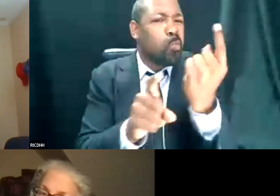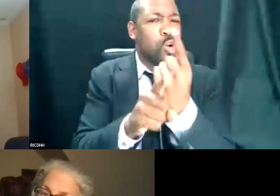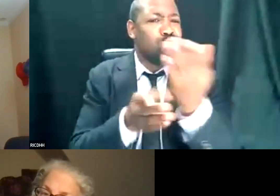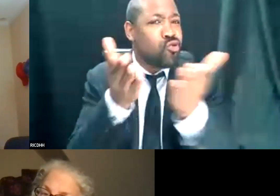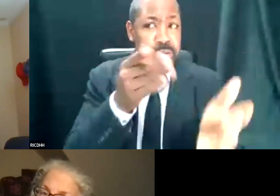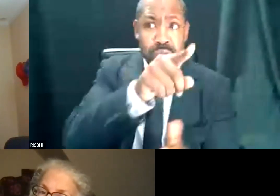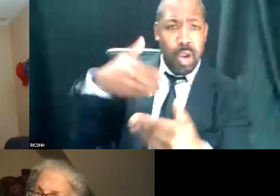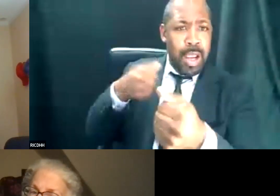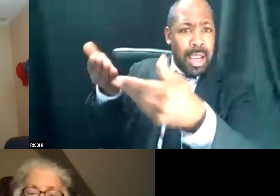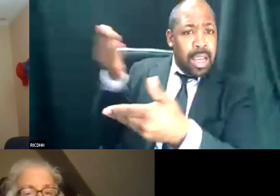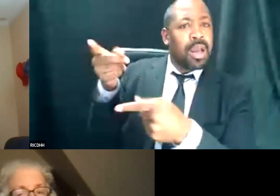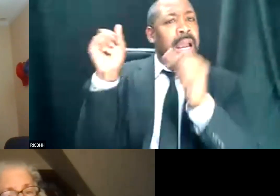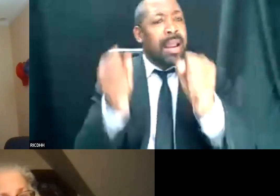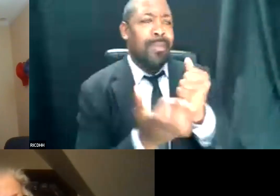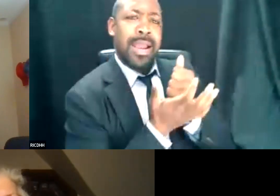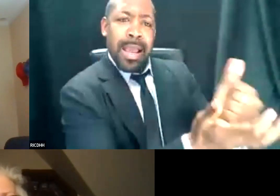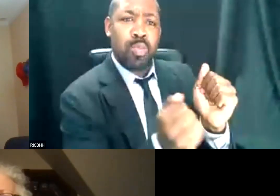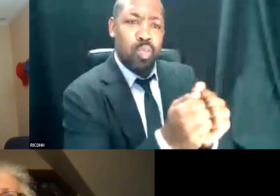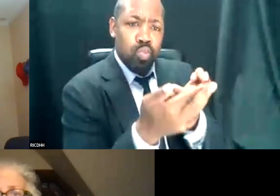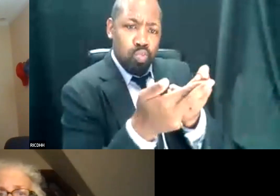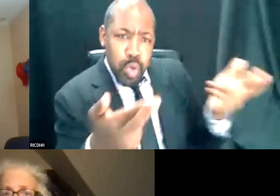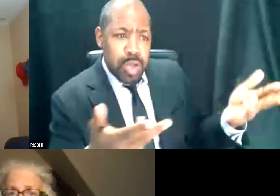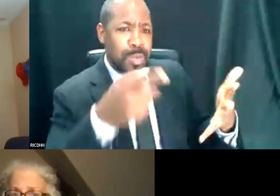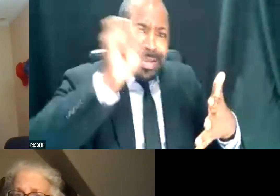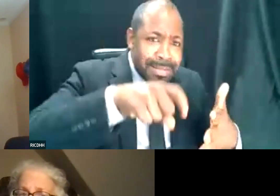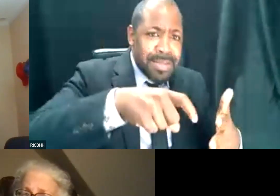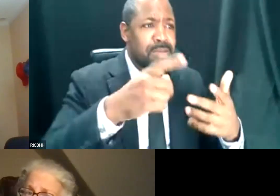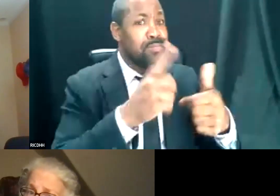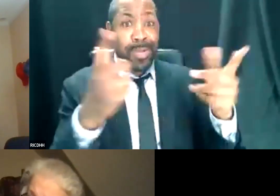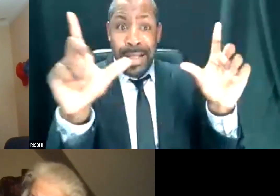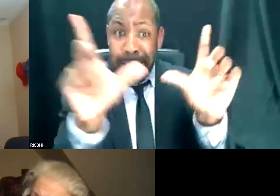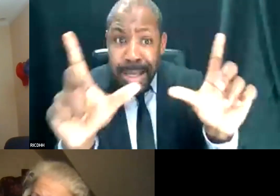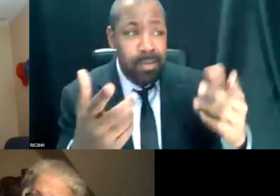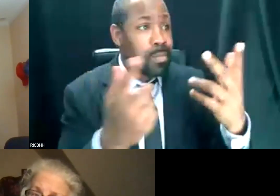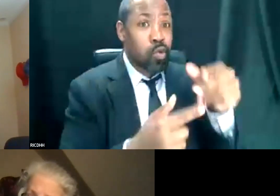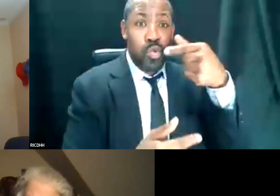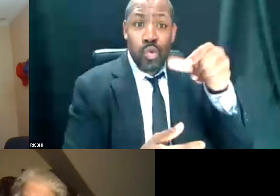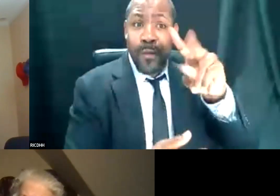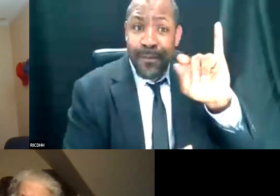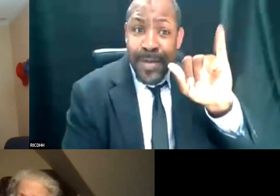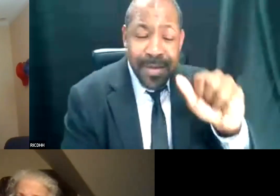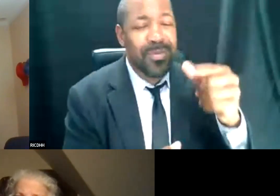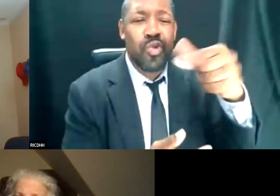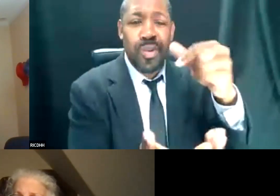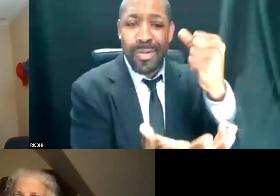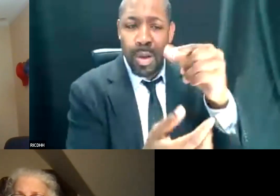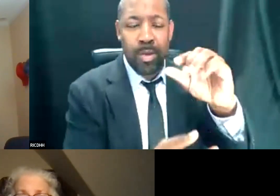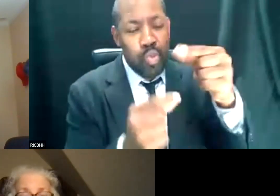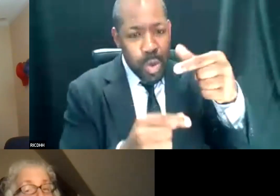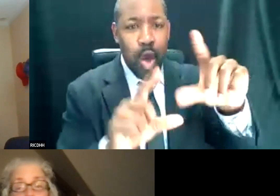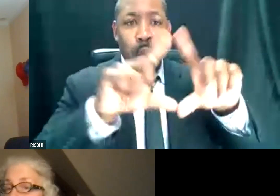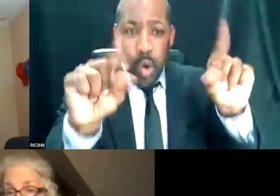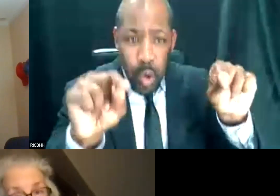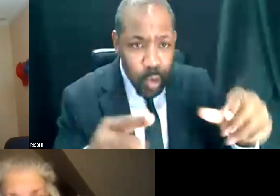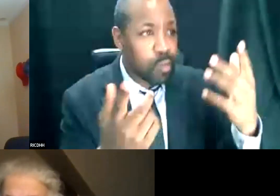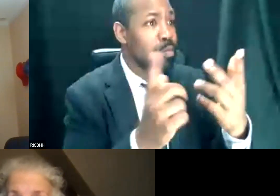And we'll work with different state agencies and organizations that are providing services for immigrants,